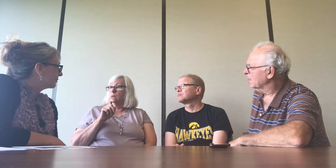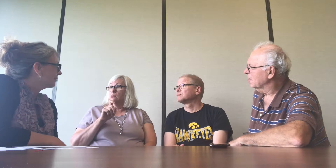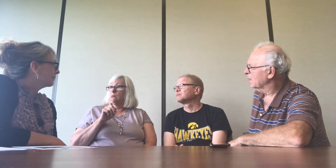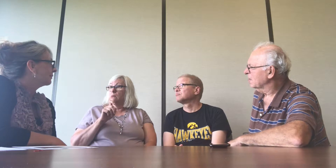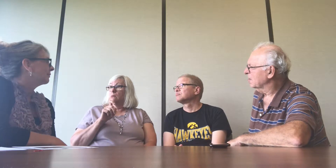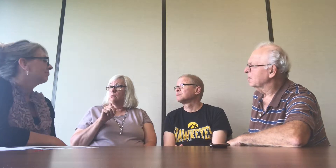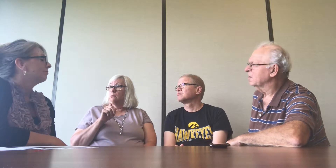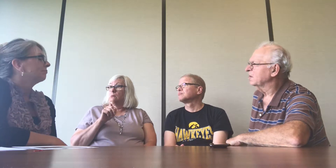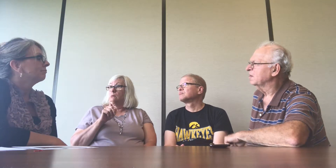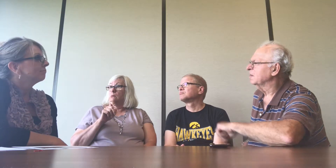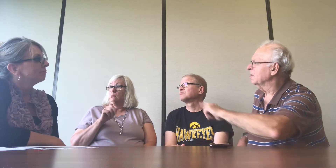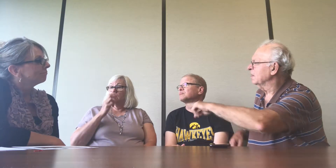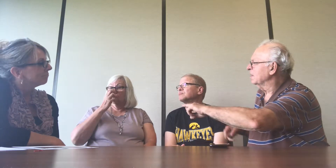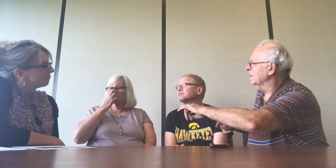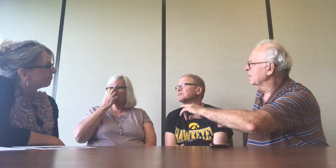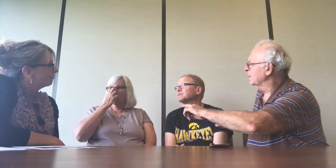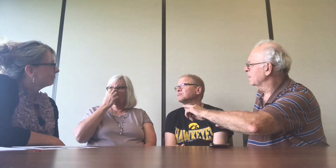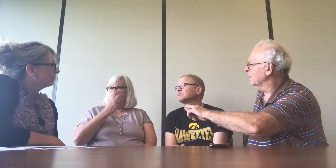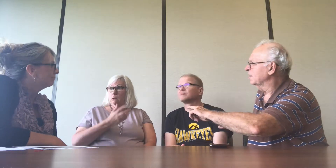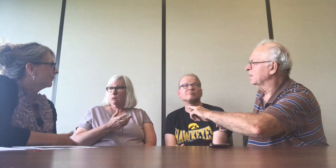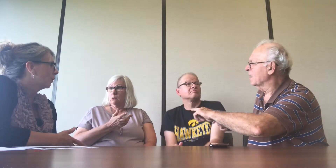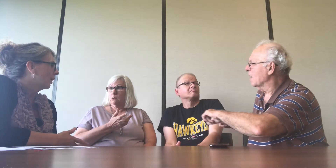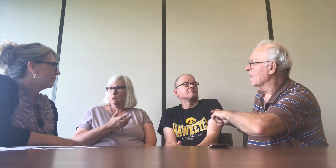Shirley, can we confront the abuser?